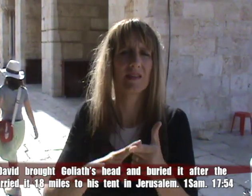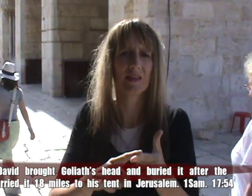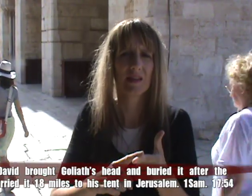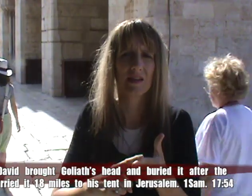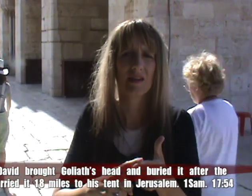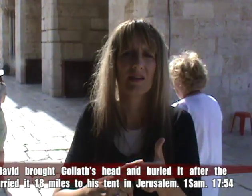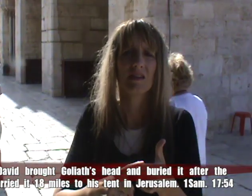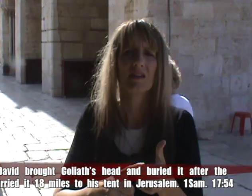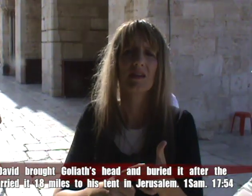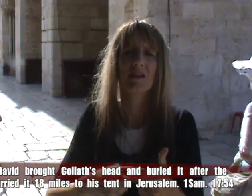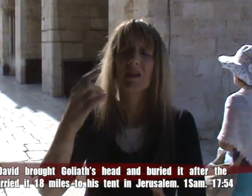perhaps.